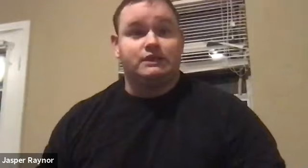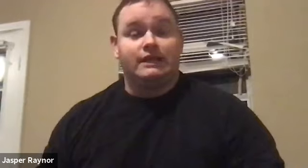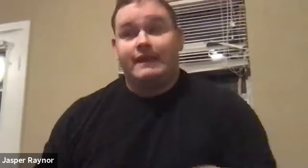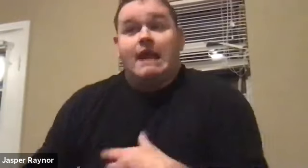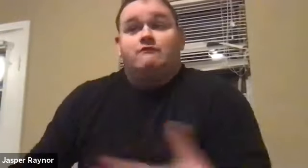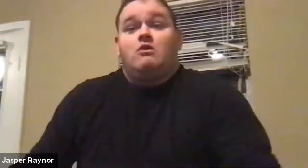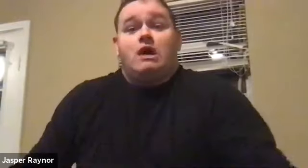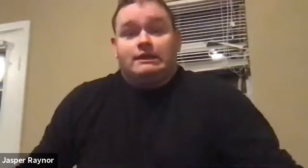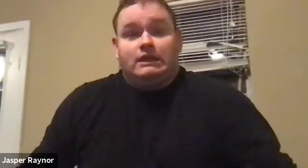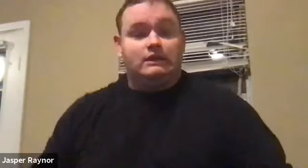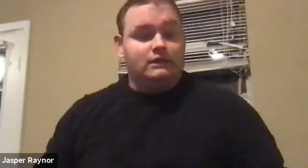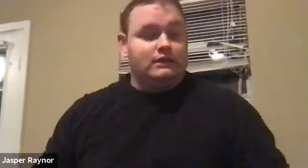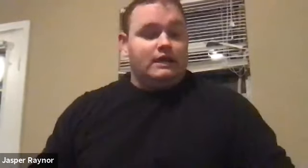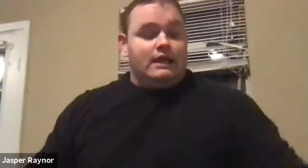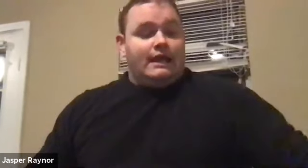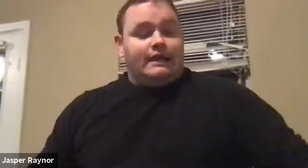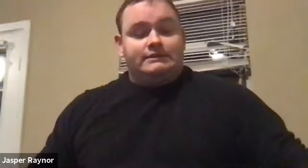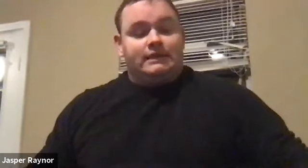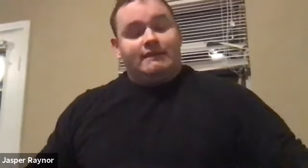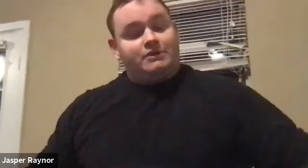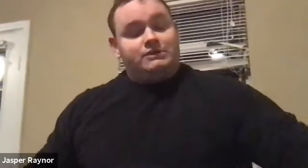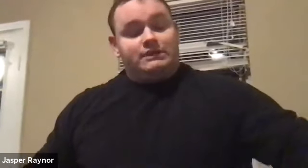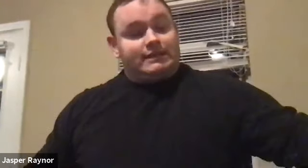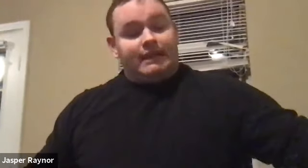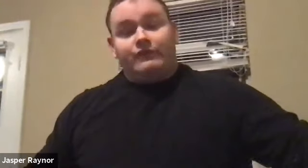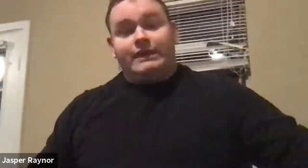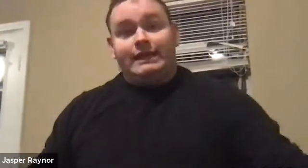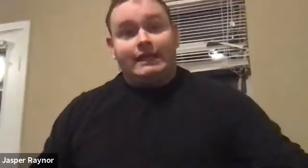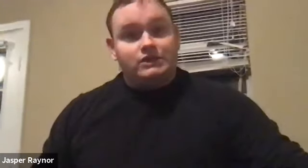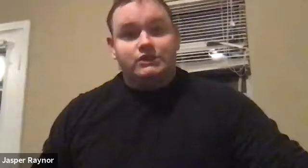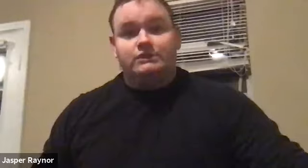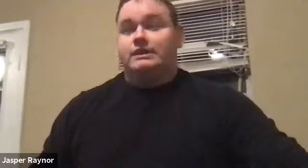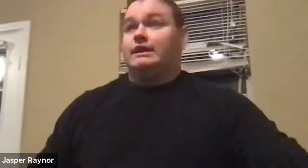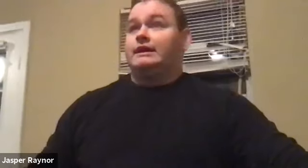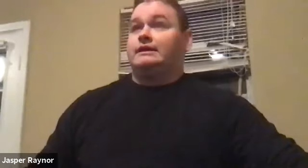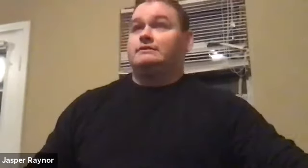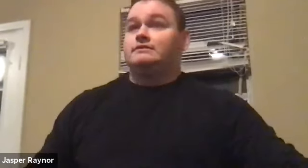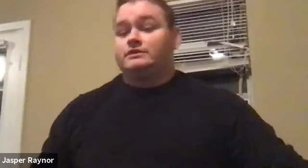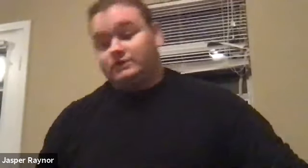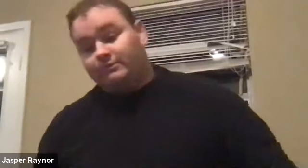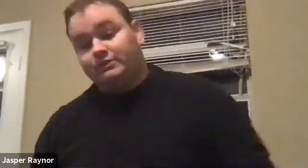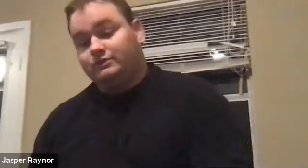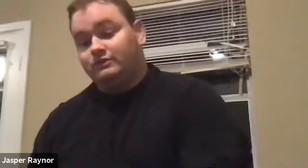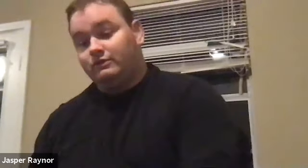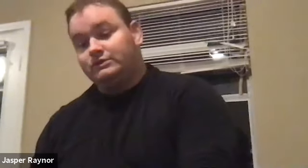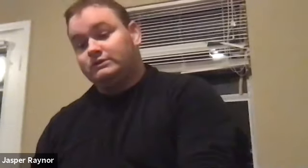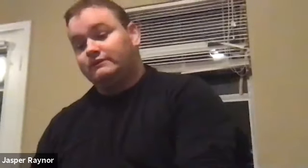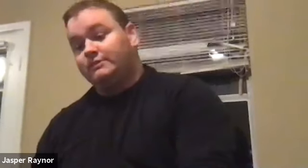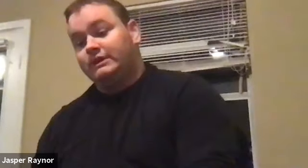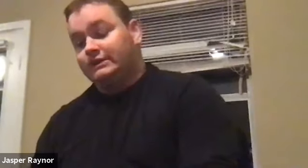Like they have no idea, and a deaf person that can't read English. And the interpreters are the only source of communication,